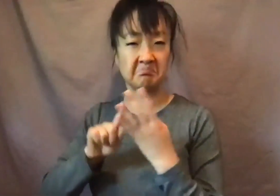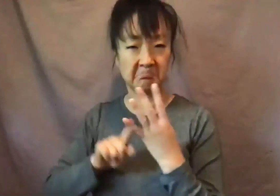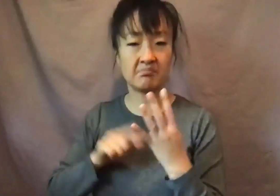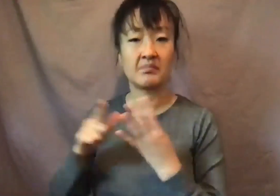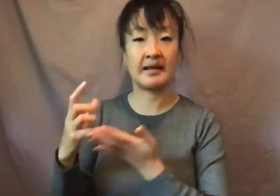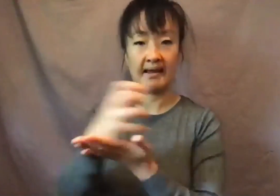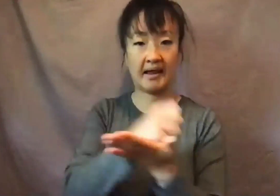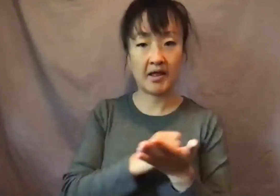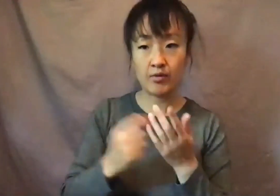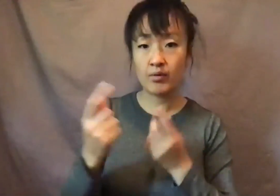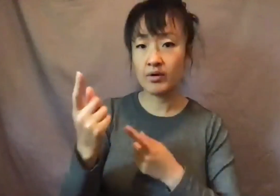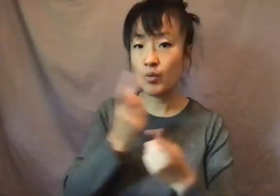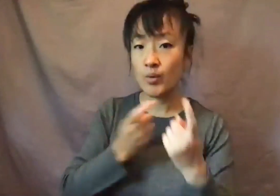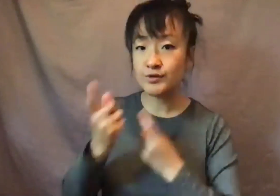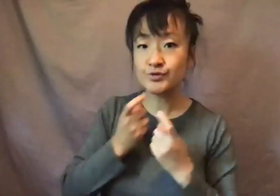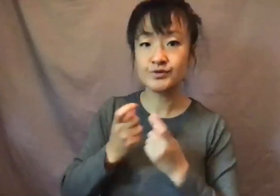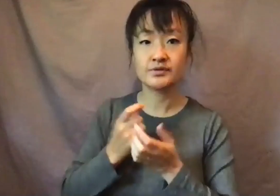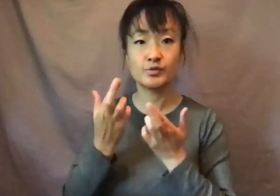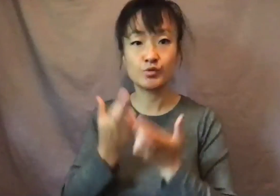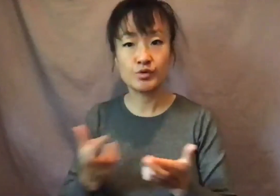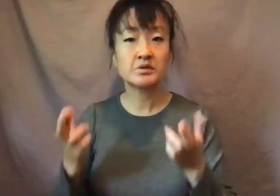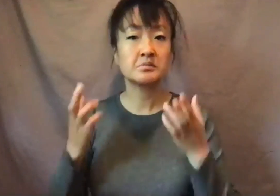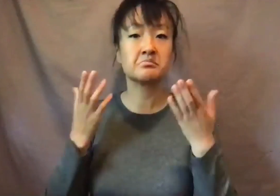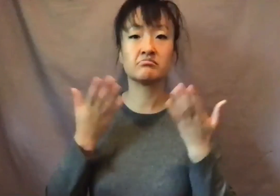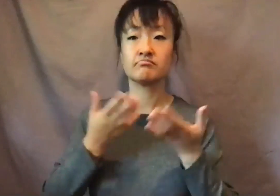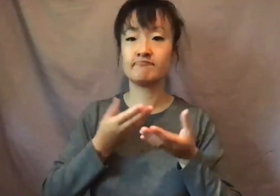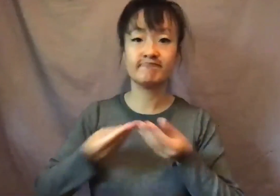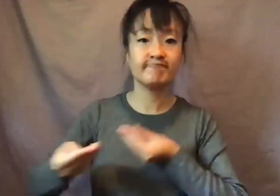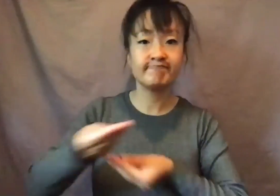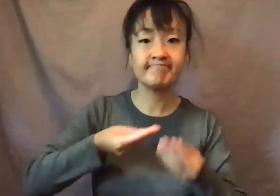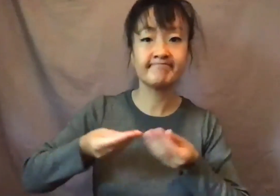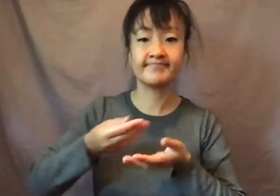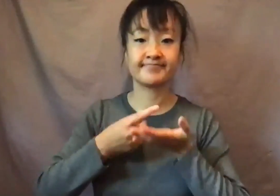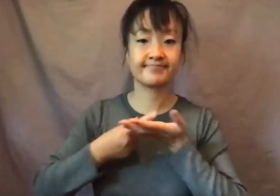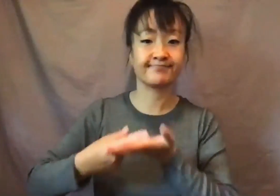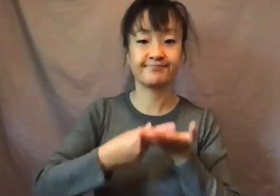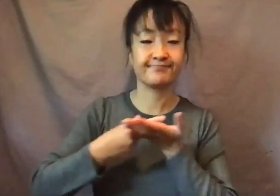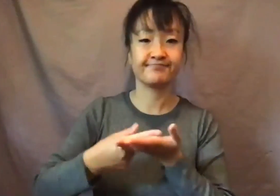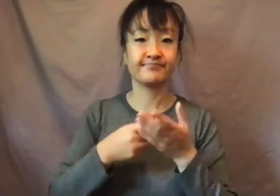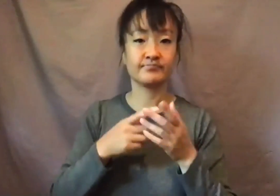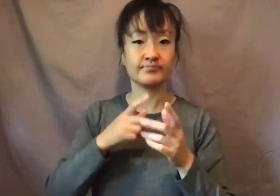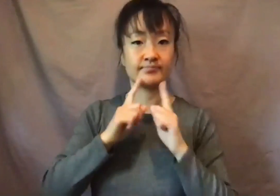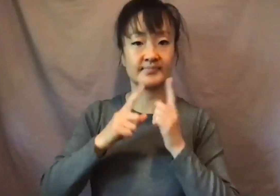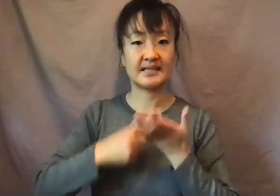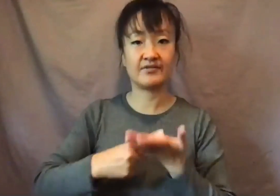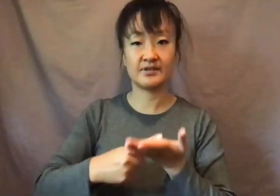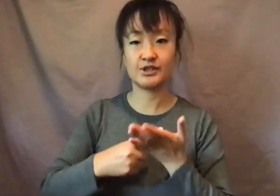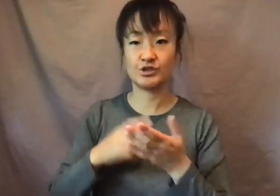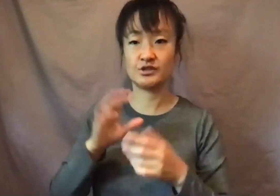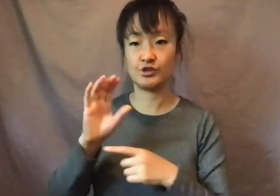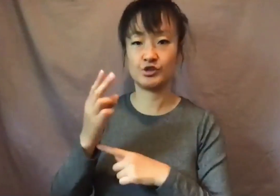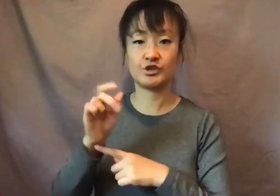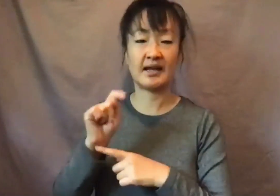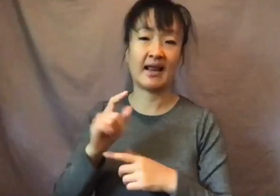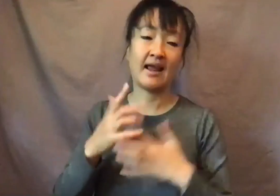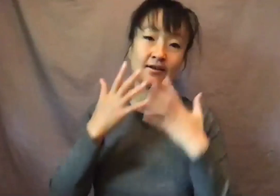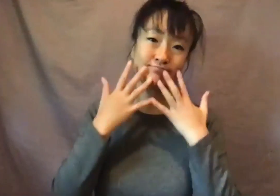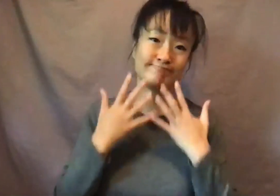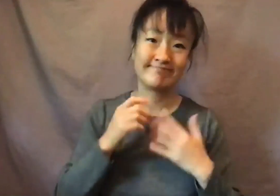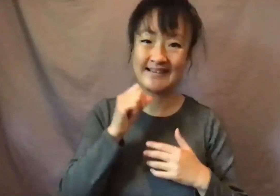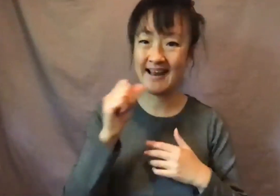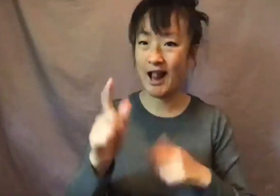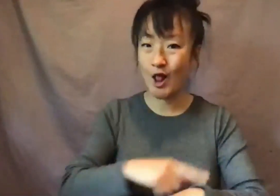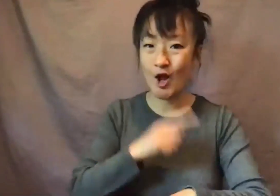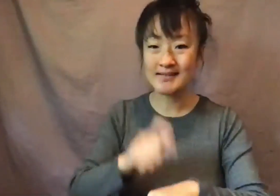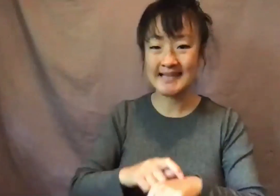questions, resources, and just the generative conversation that happens in the chat. Unfortunately, we're not going to have a super long time for Q&A